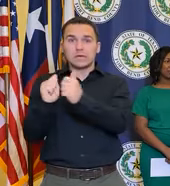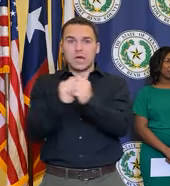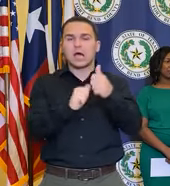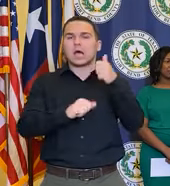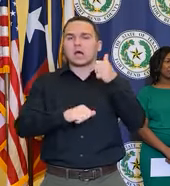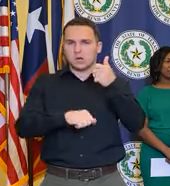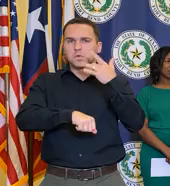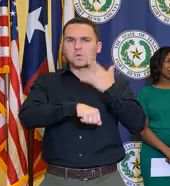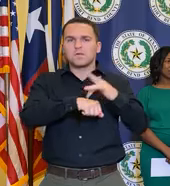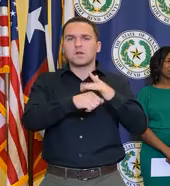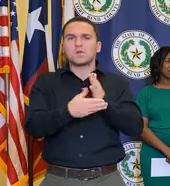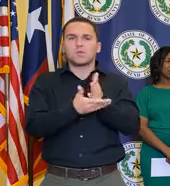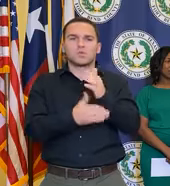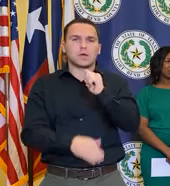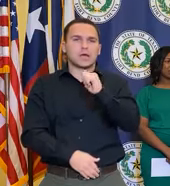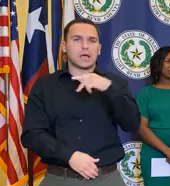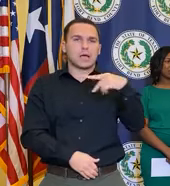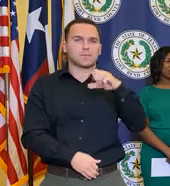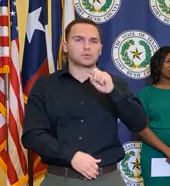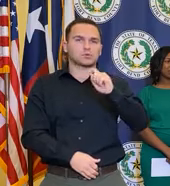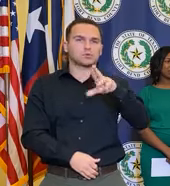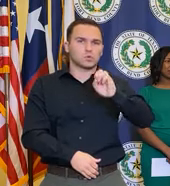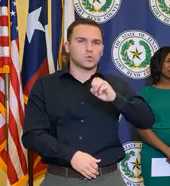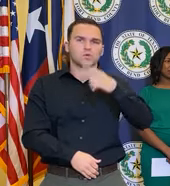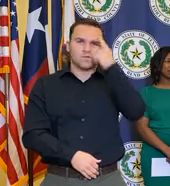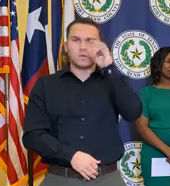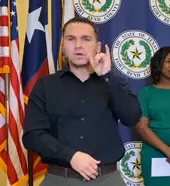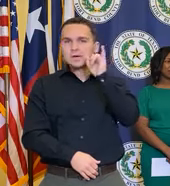Store and also for the iPhone,